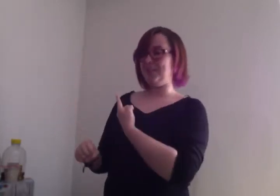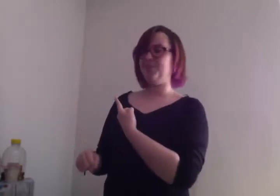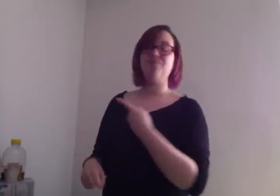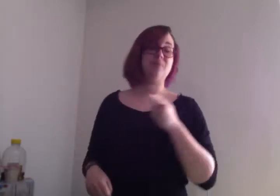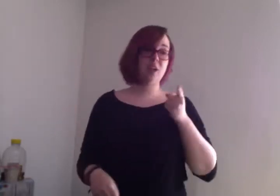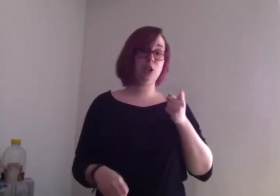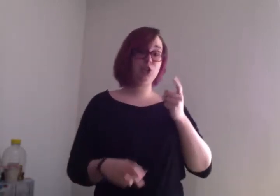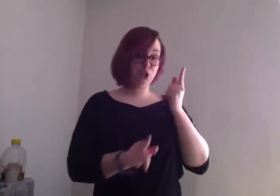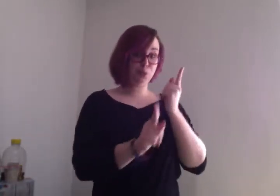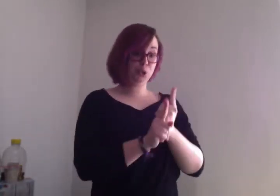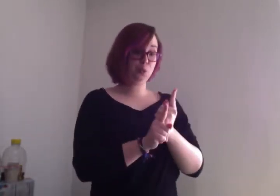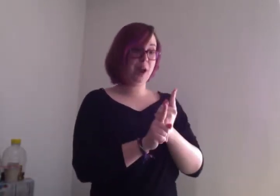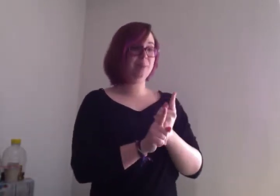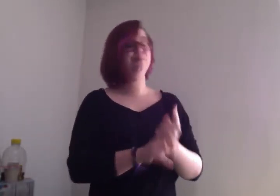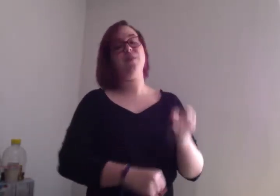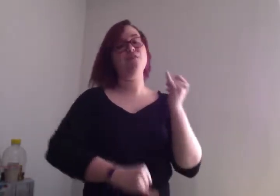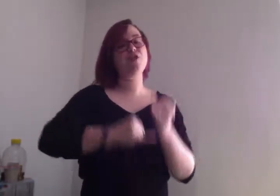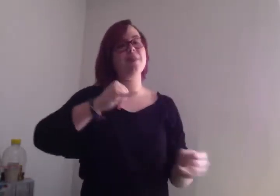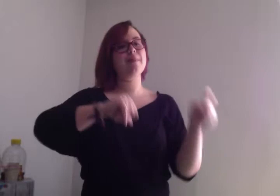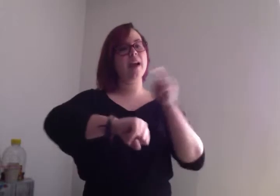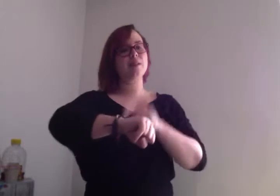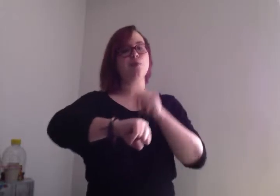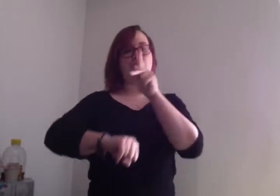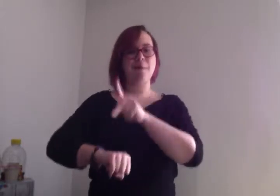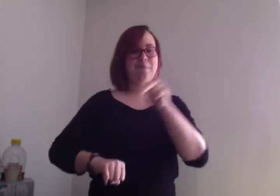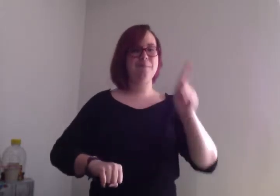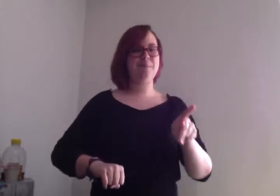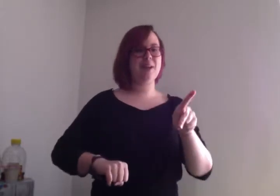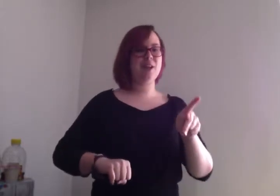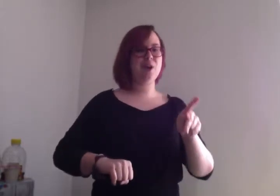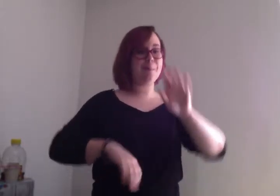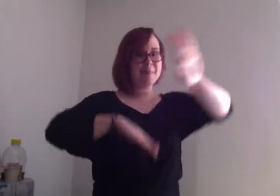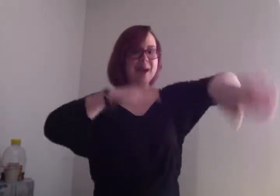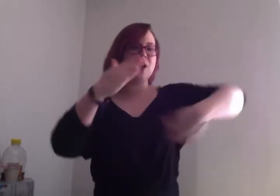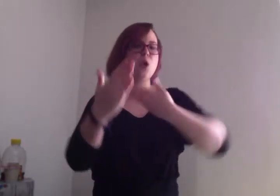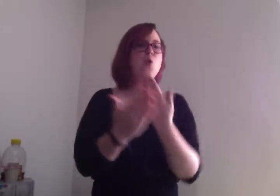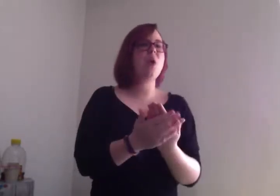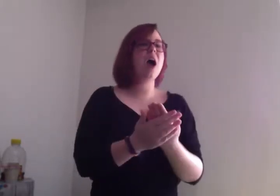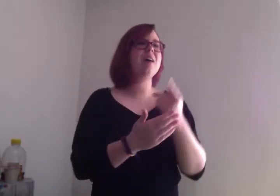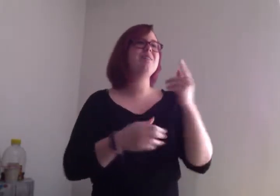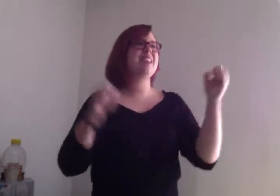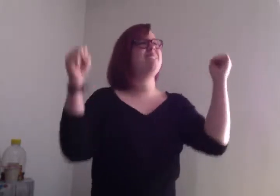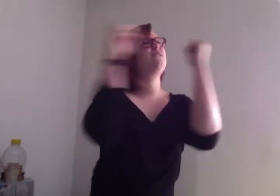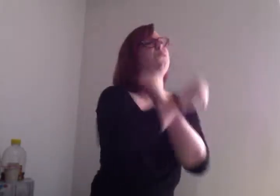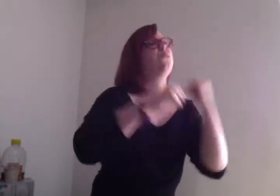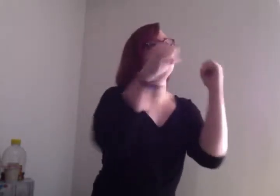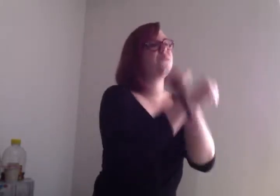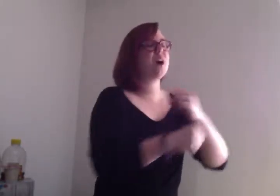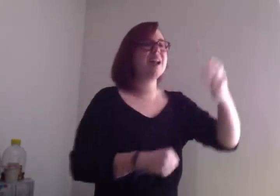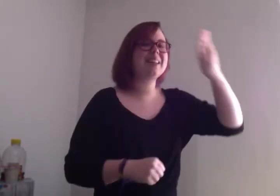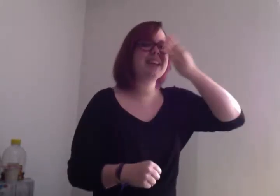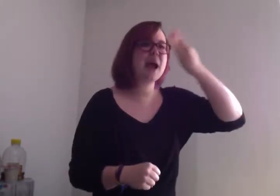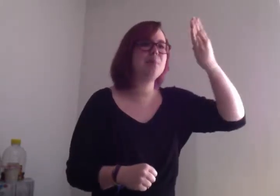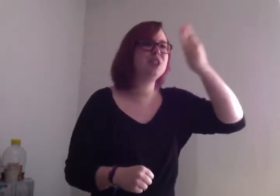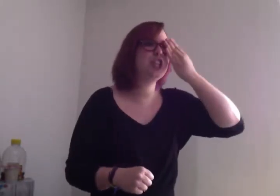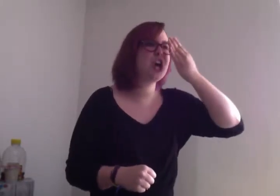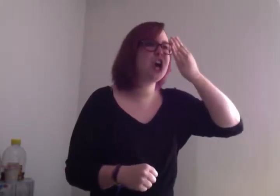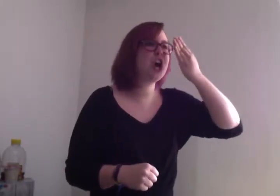minute, Peter Pan appeared. He beat Captain Hook in a good, fair fight, and he freed every one of his